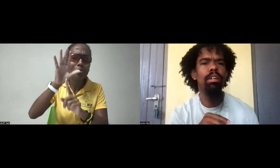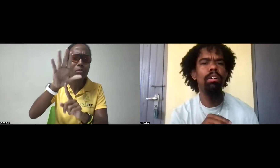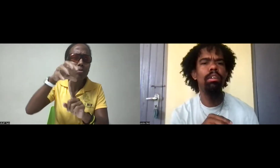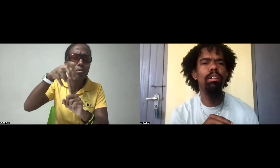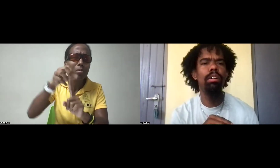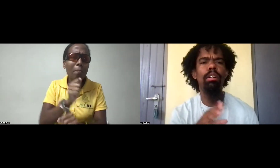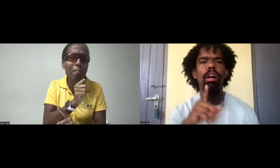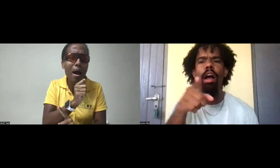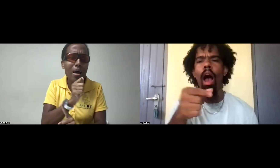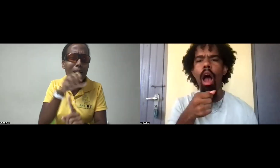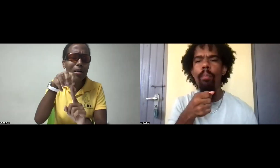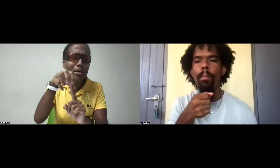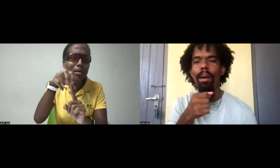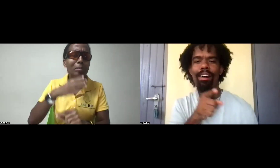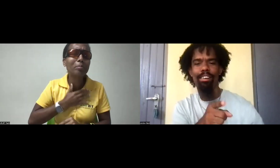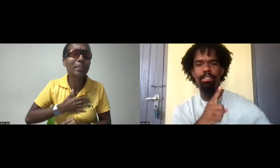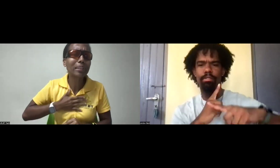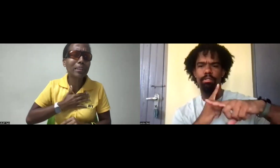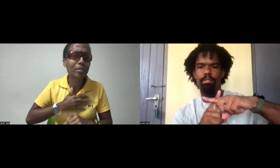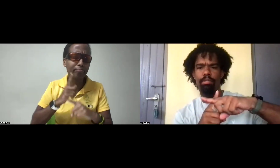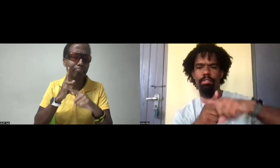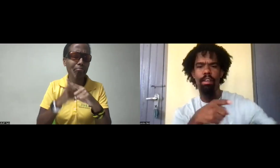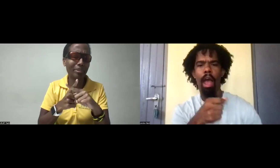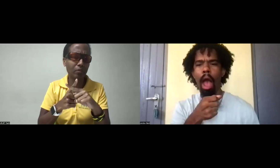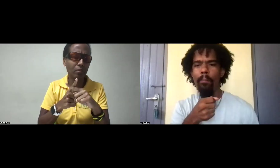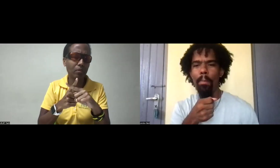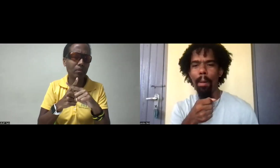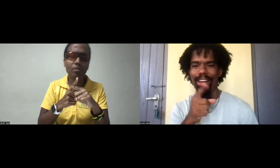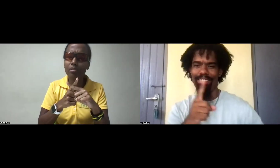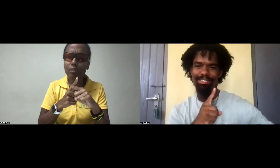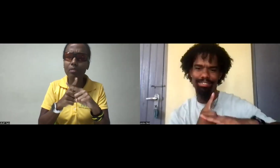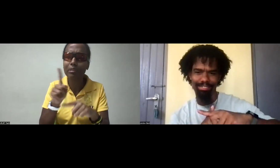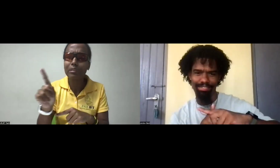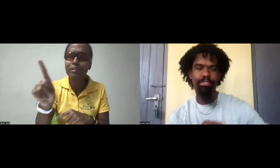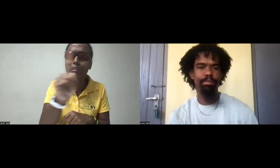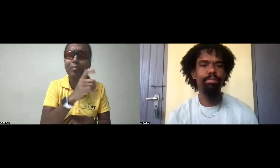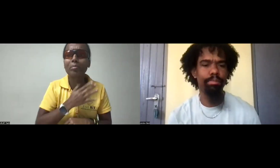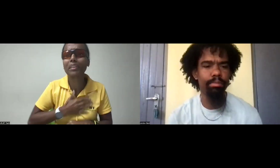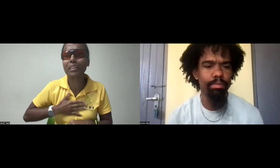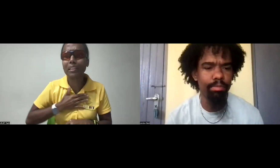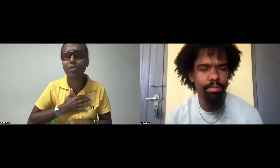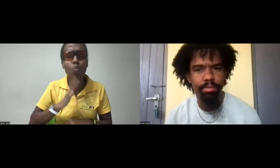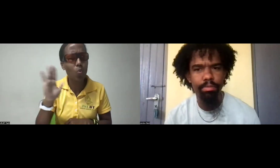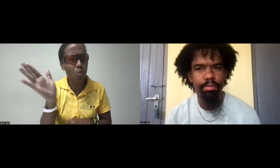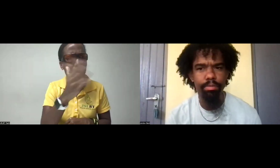So people, your mics, please do mute your mics.